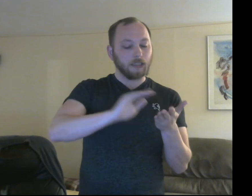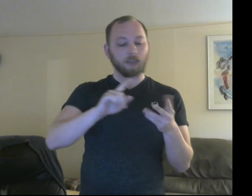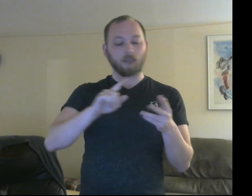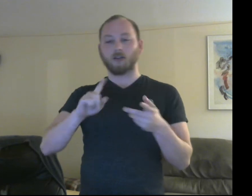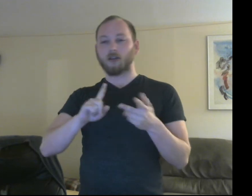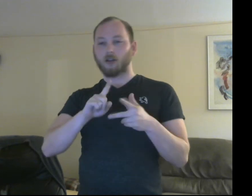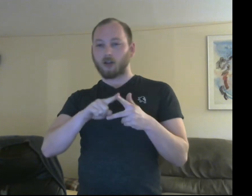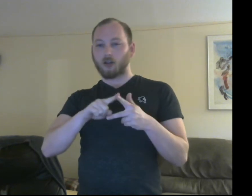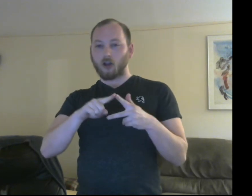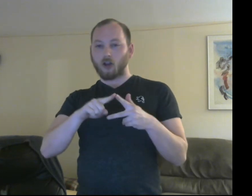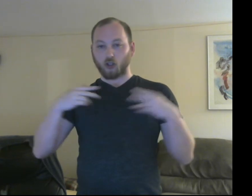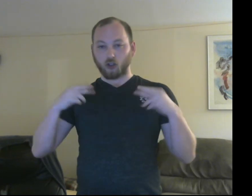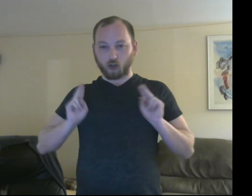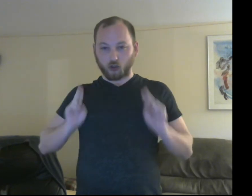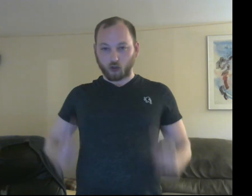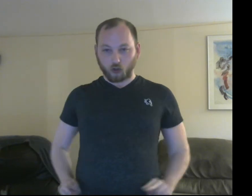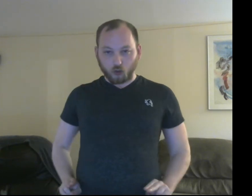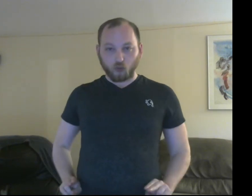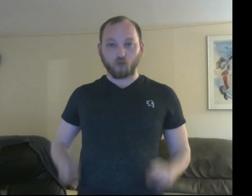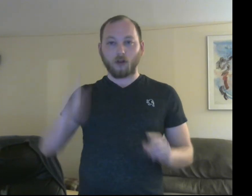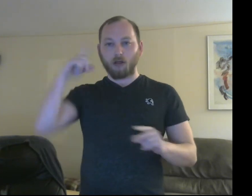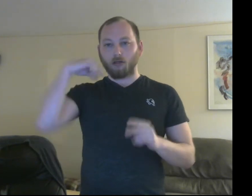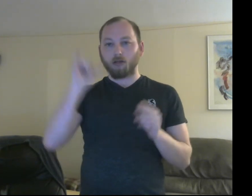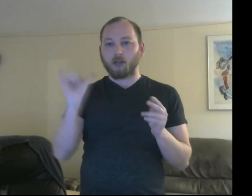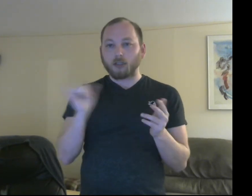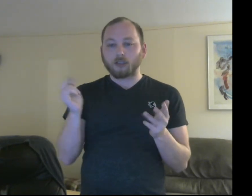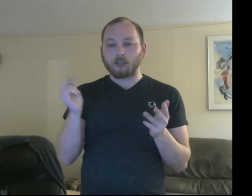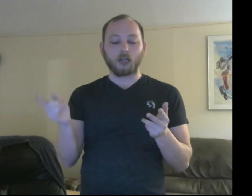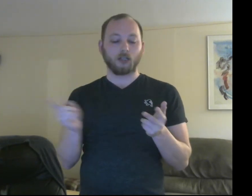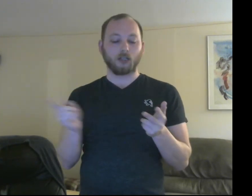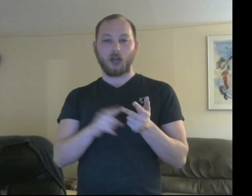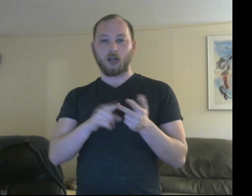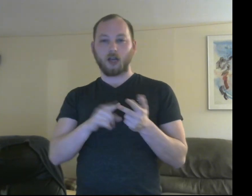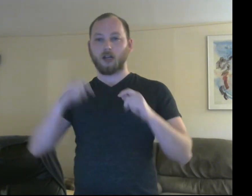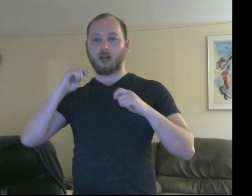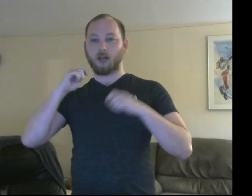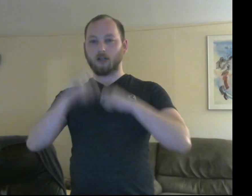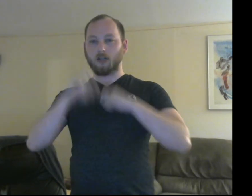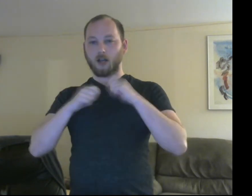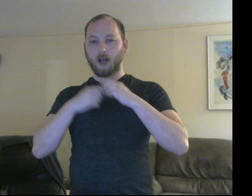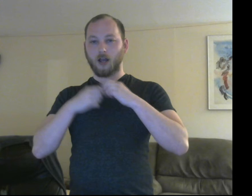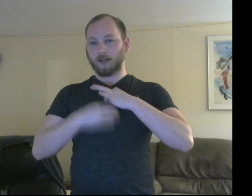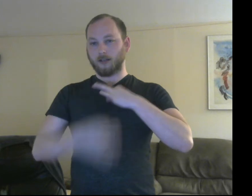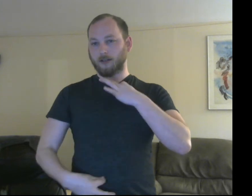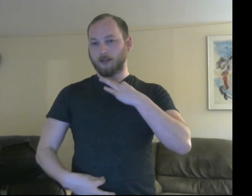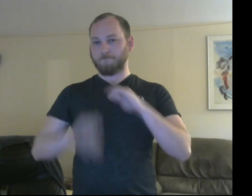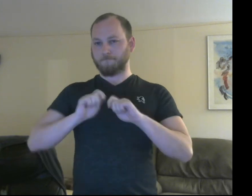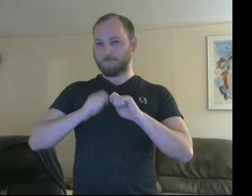this video is helpful and it's effective and it is fun. Let's get started.